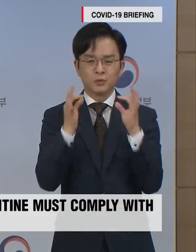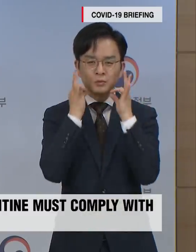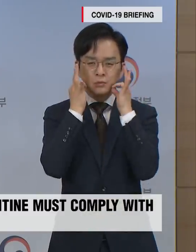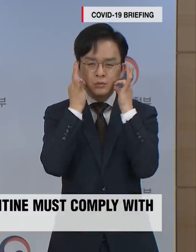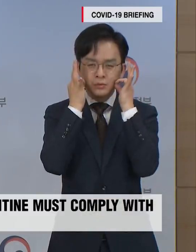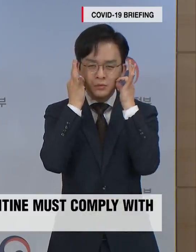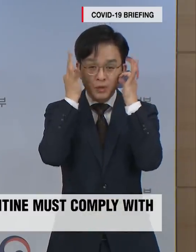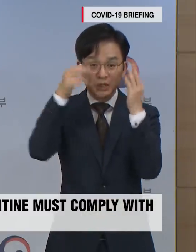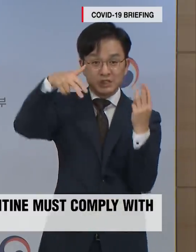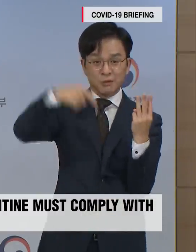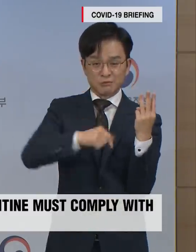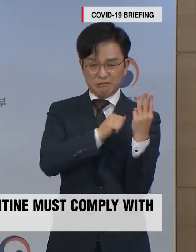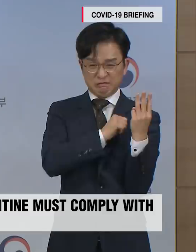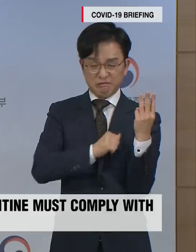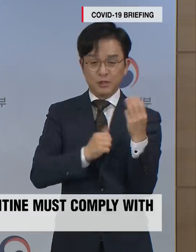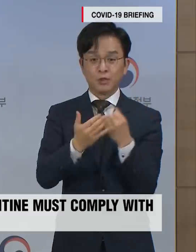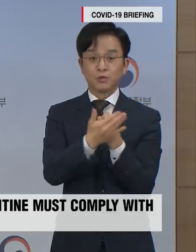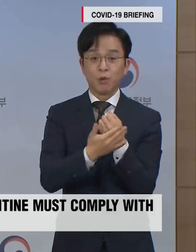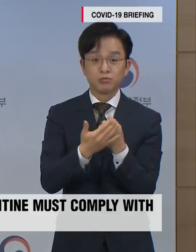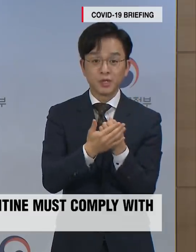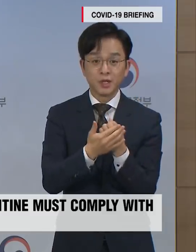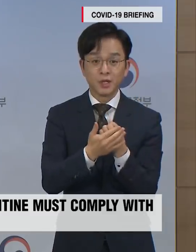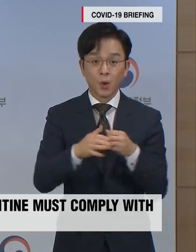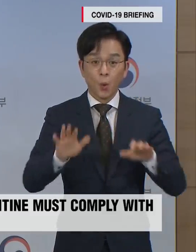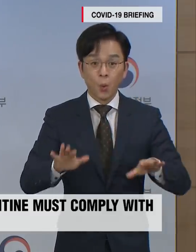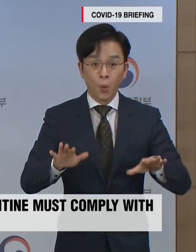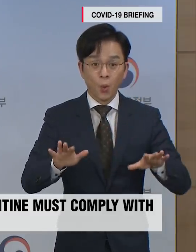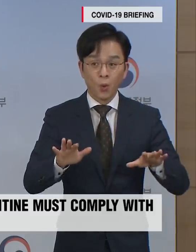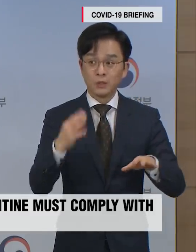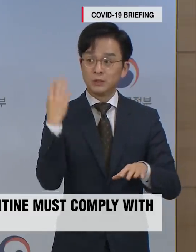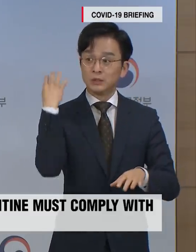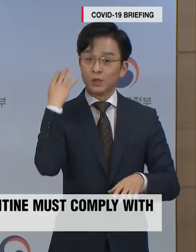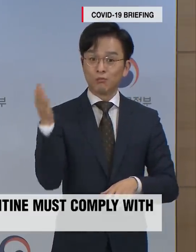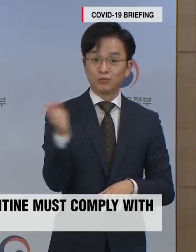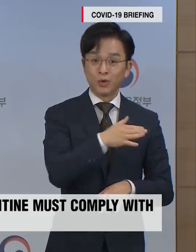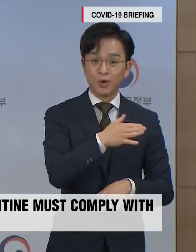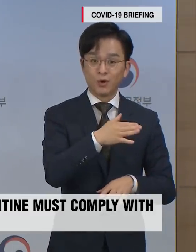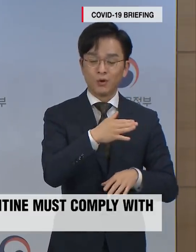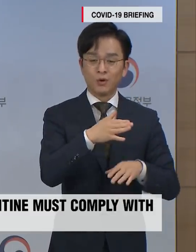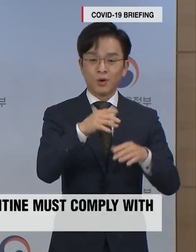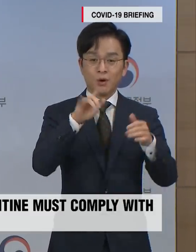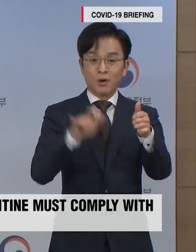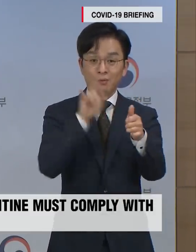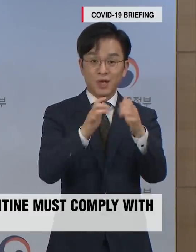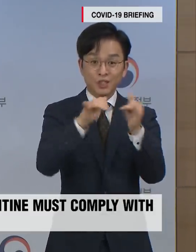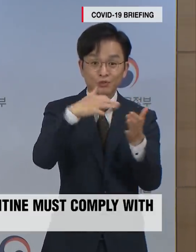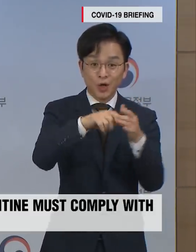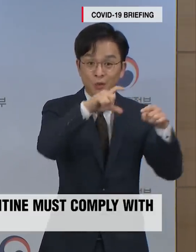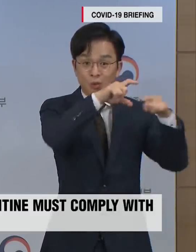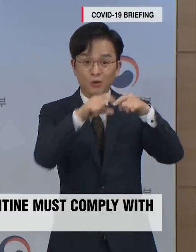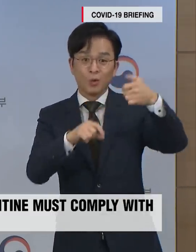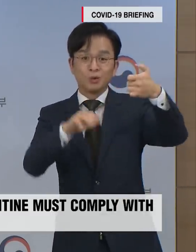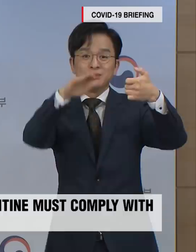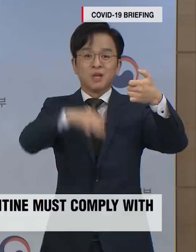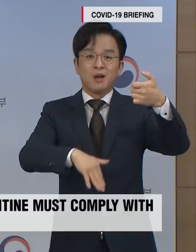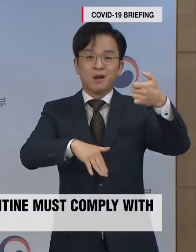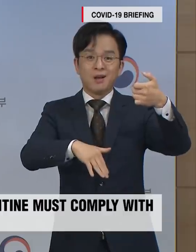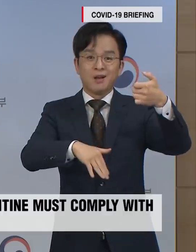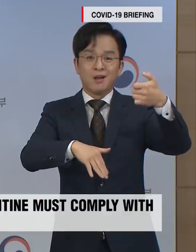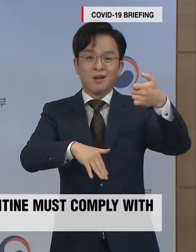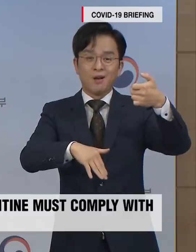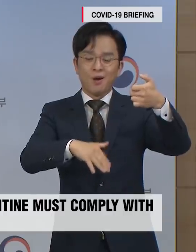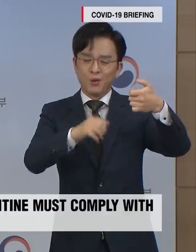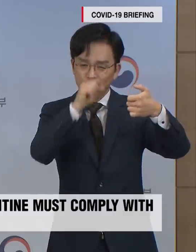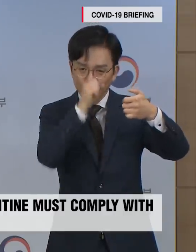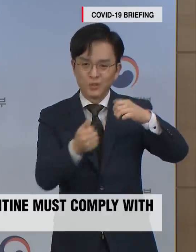3 weeks, we were able to see a decrease in the number of confirmed cases this week, which was less than 50 per day, and we